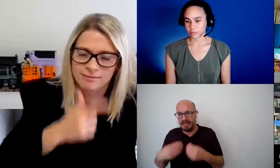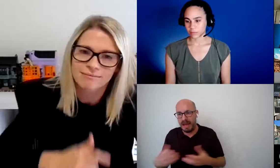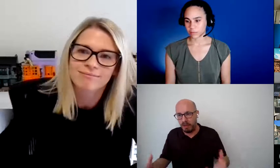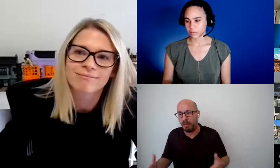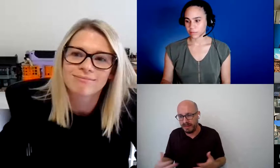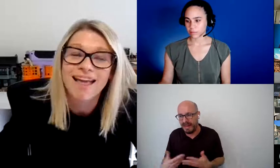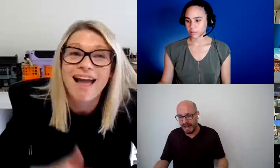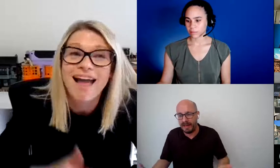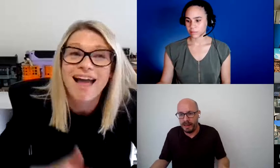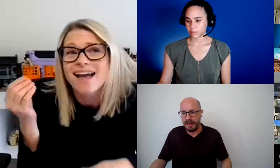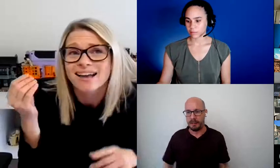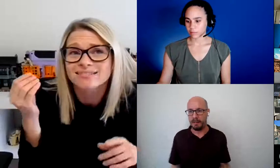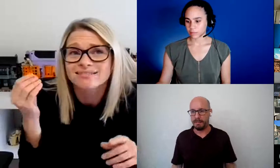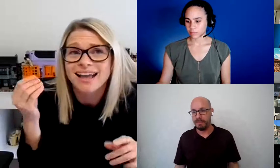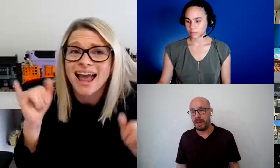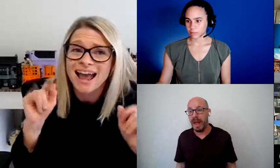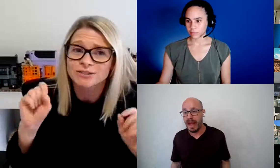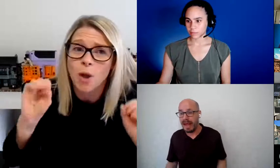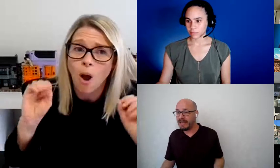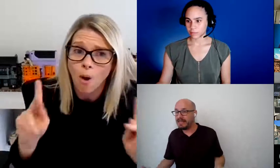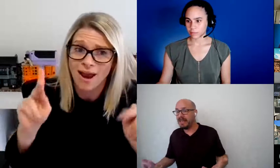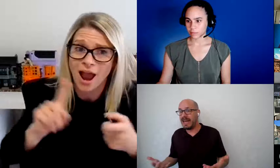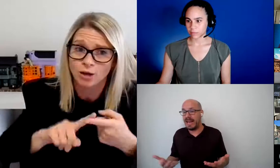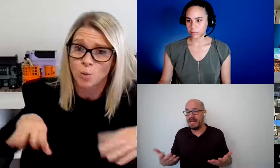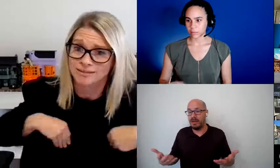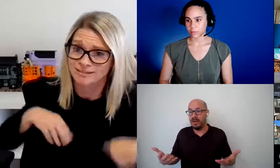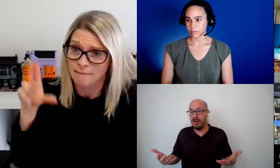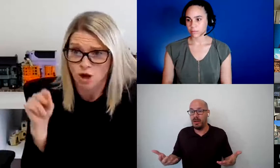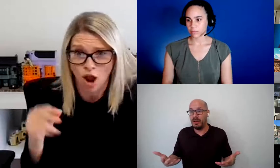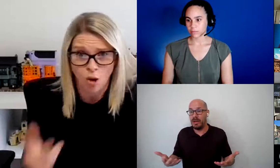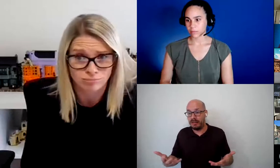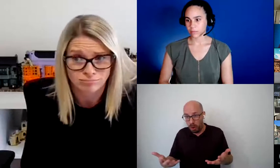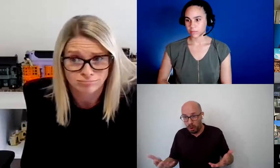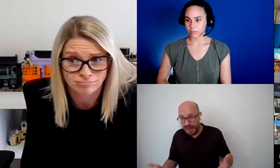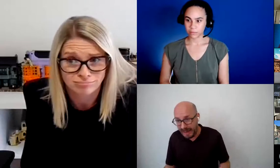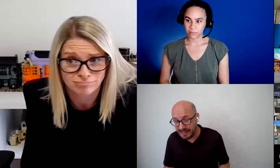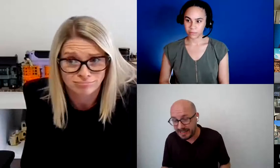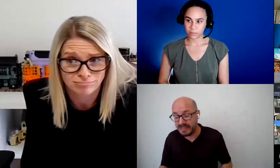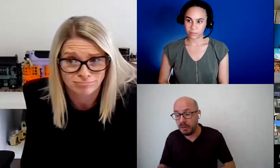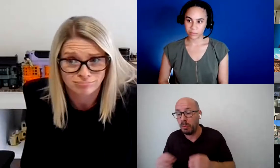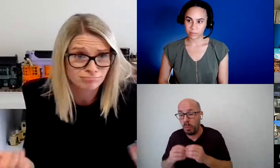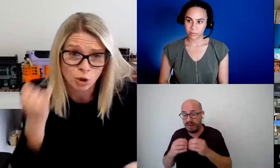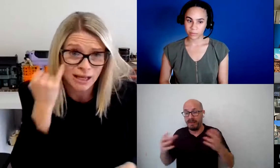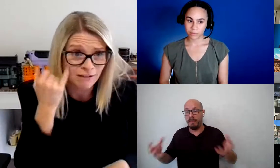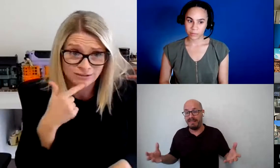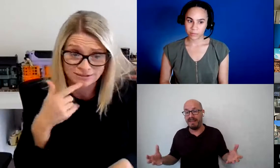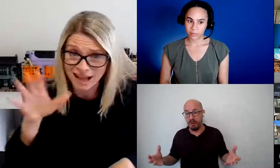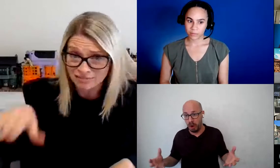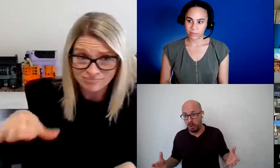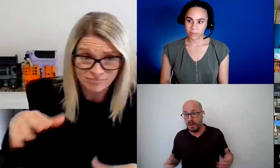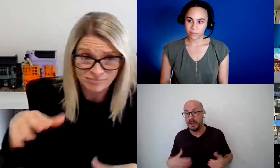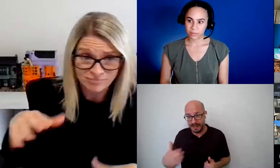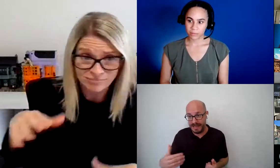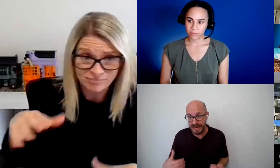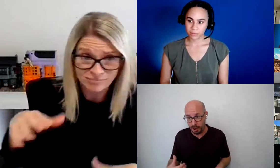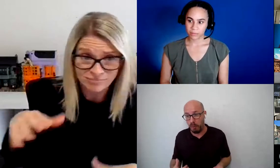in that moment that ally. And it, it's okay to, when somebody says no, to take